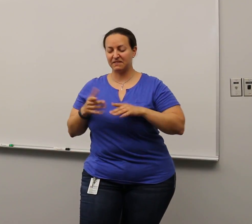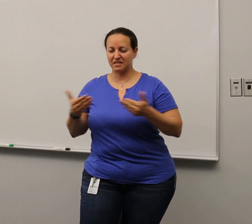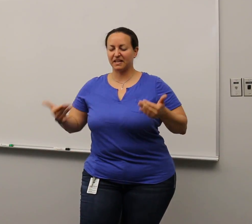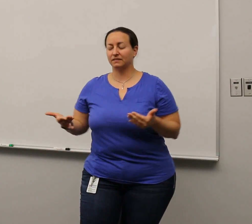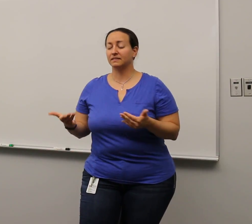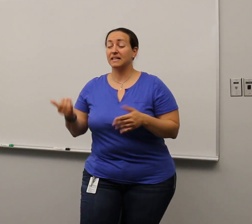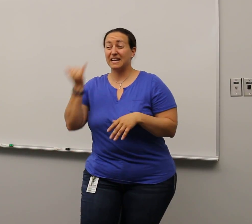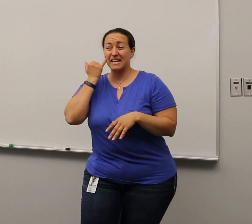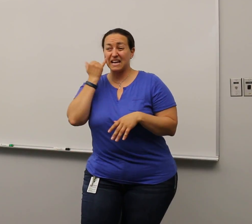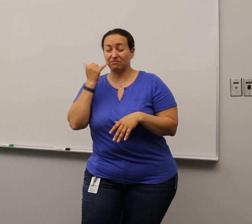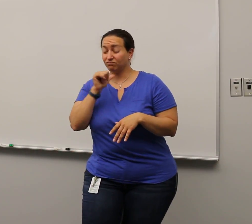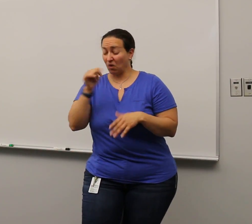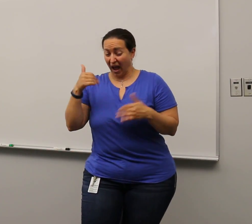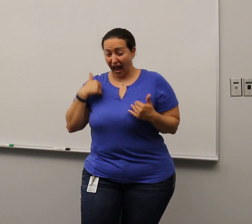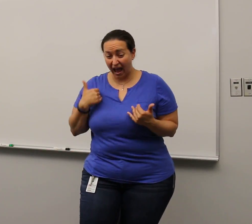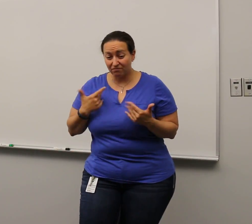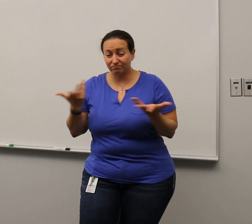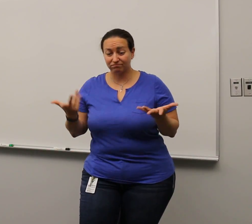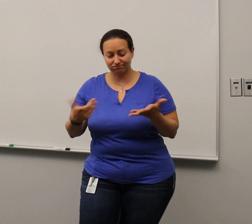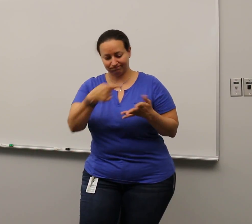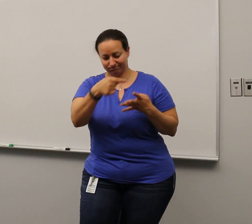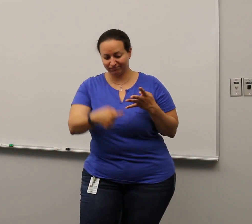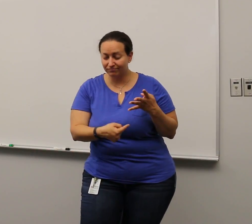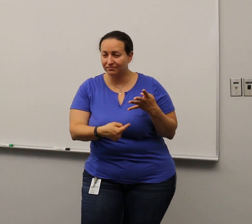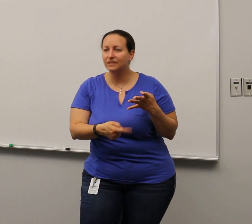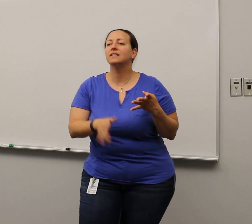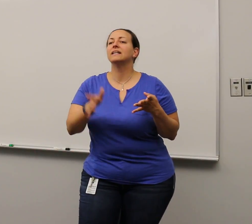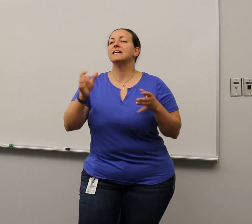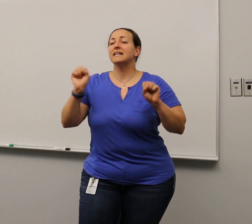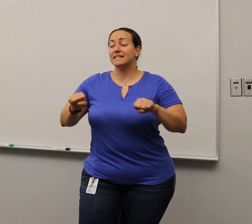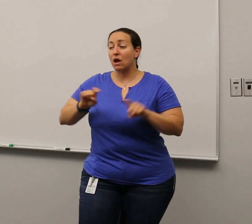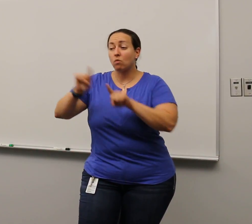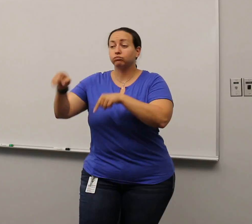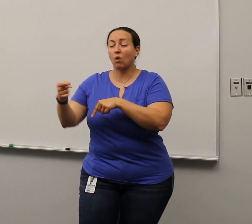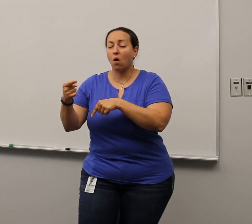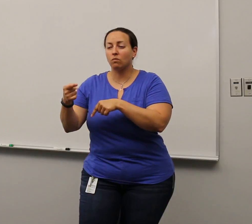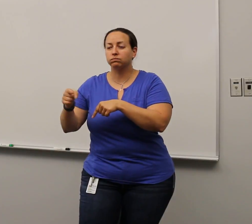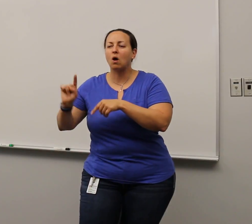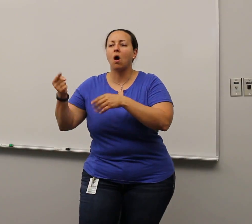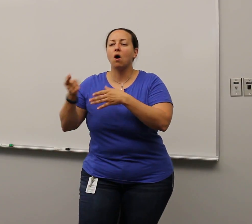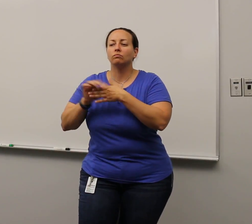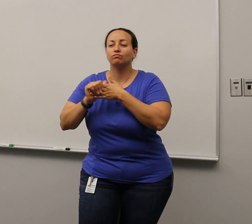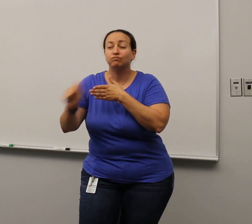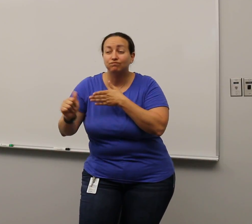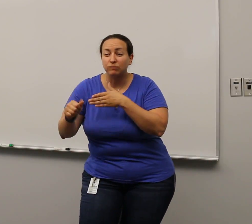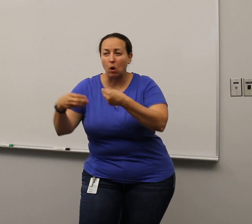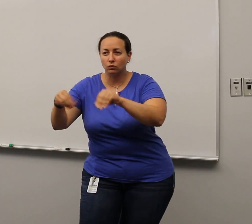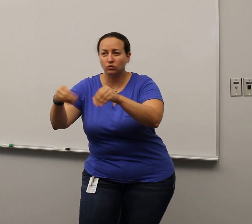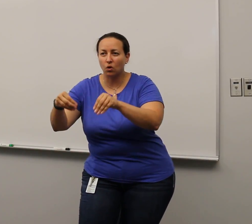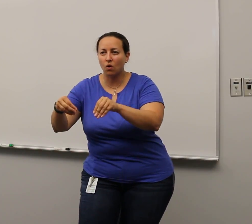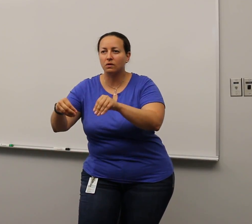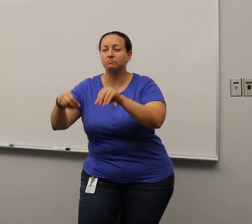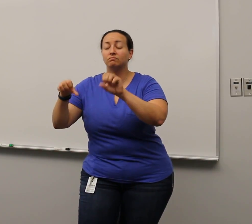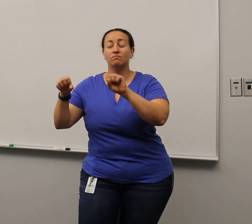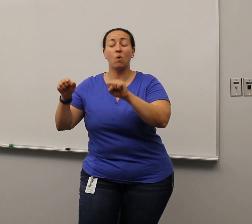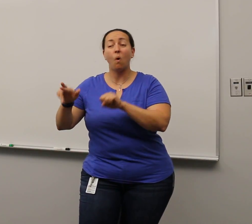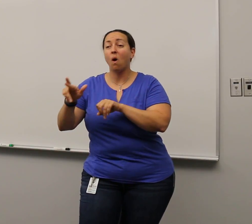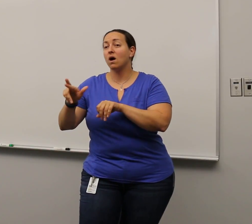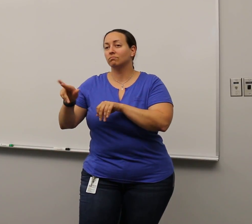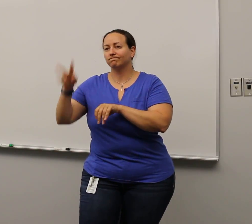or at a similar outlet that you can pin to some cardboard and create some really creative systems in this format. Now, if